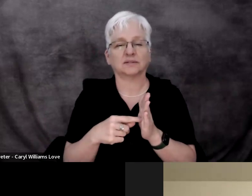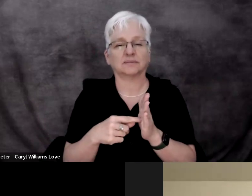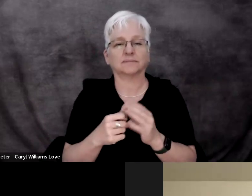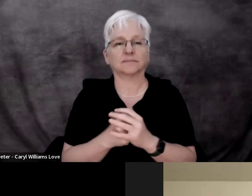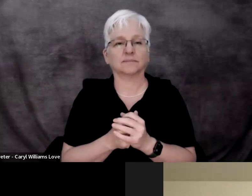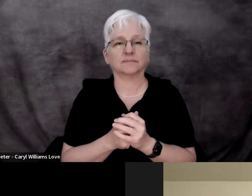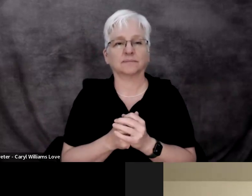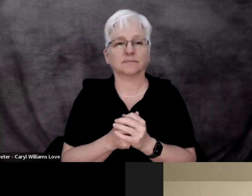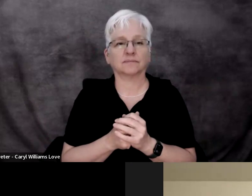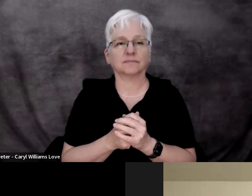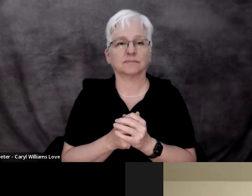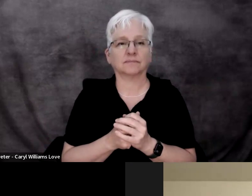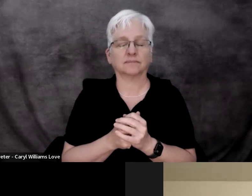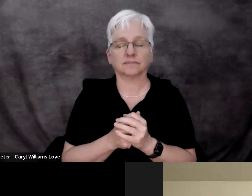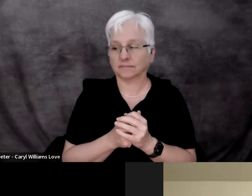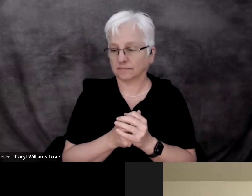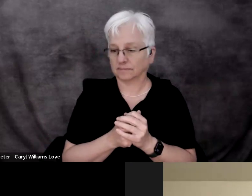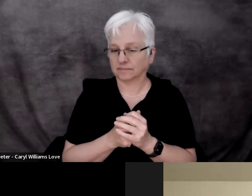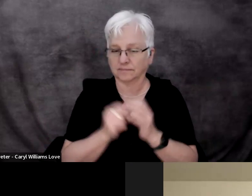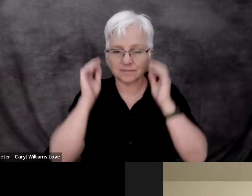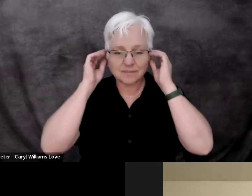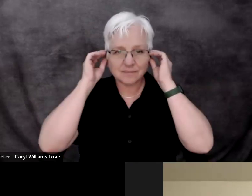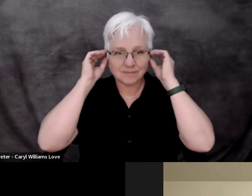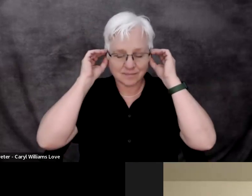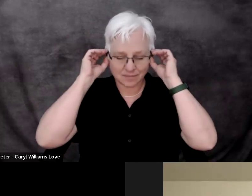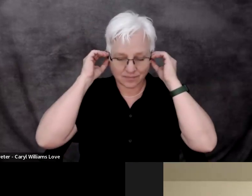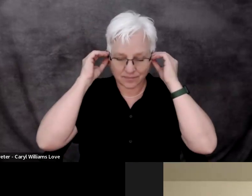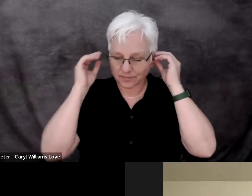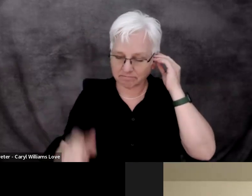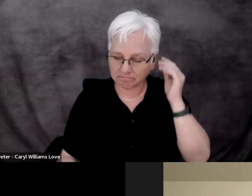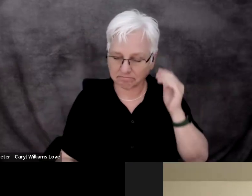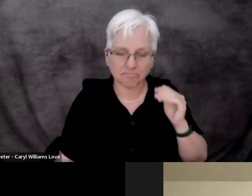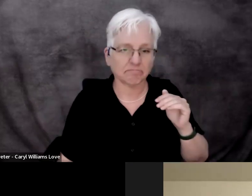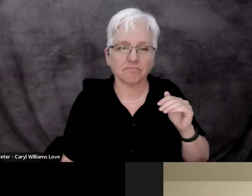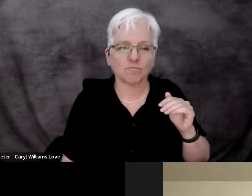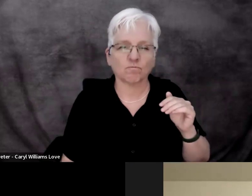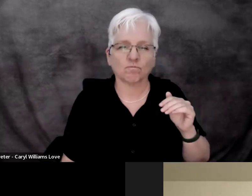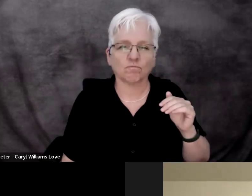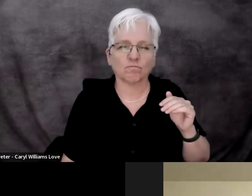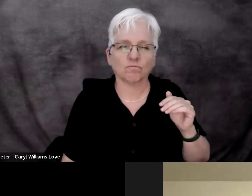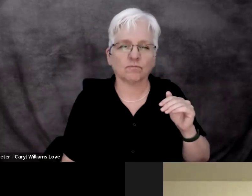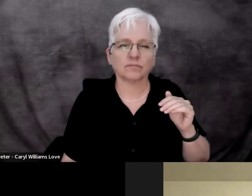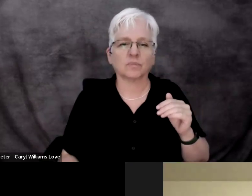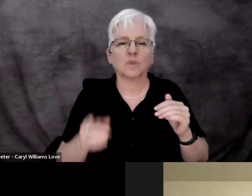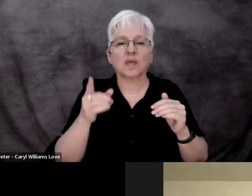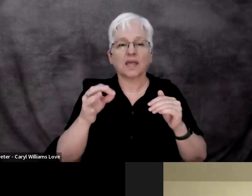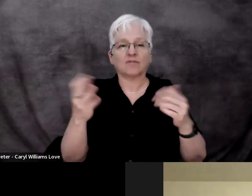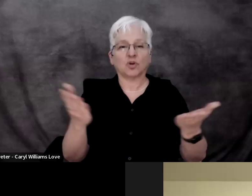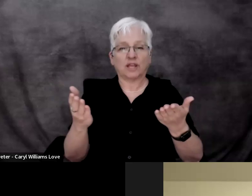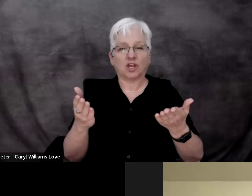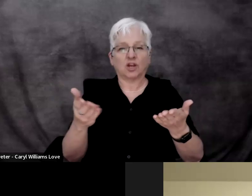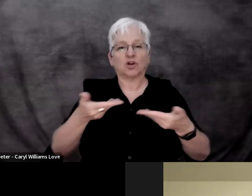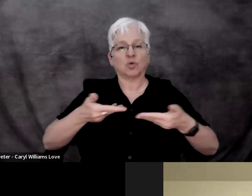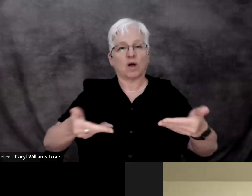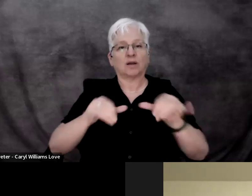Panelists in the room, you are welcome. We have lunch set up outside. You're welcome to stay. That's the only reason I came. Okay, good. You're welcome to